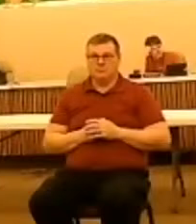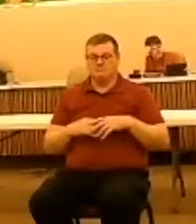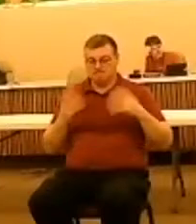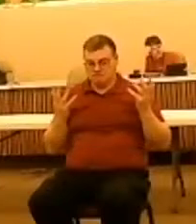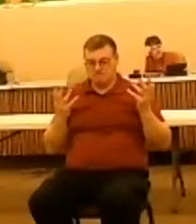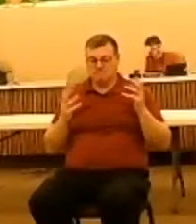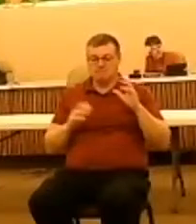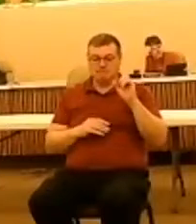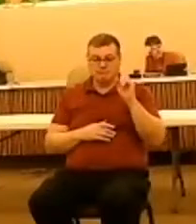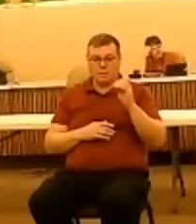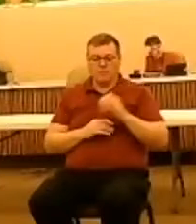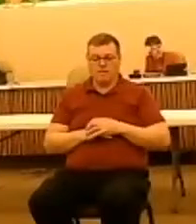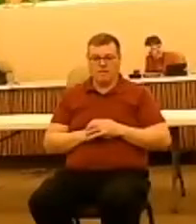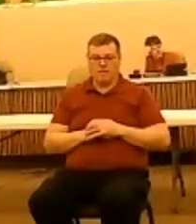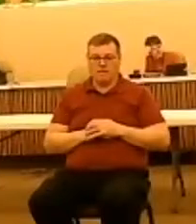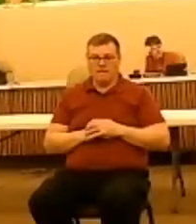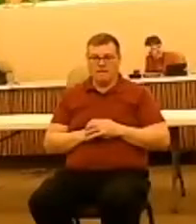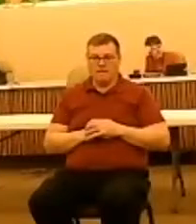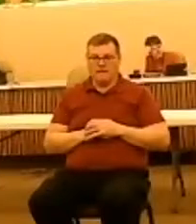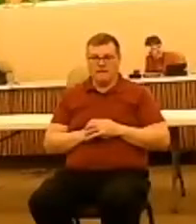So